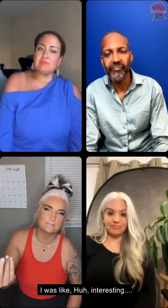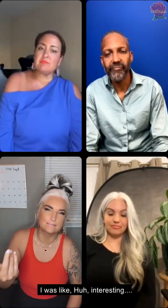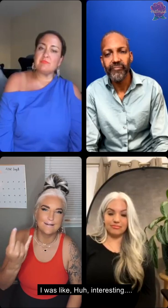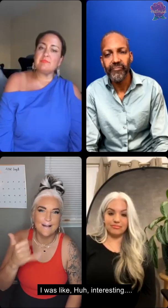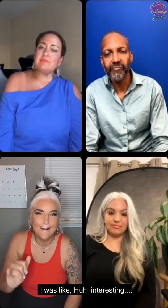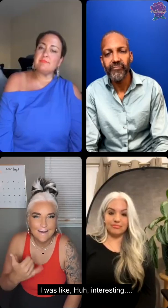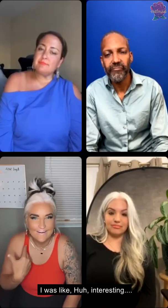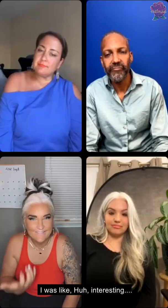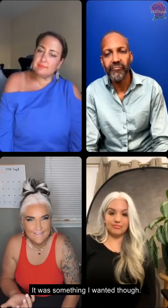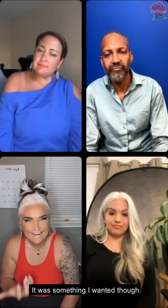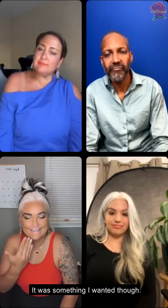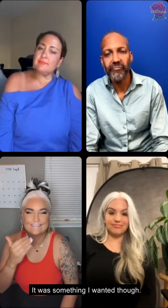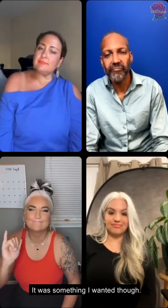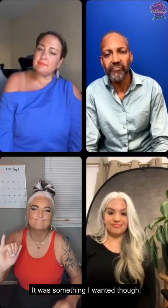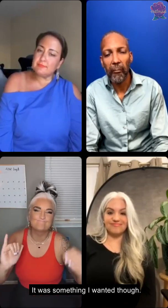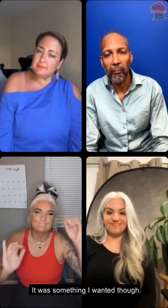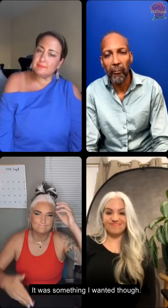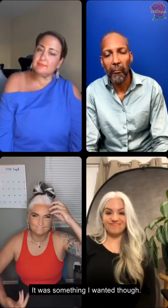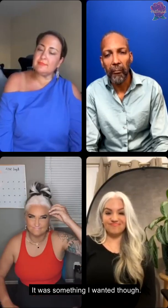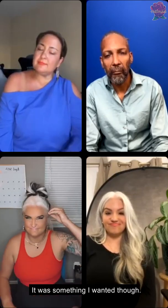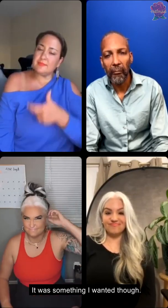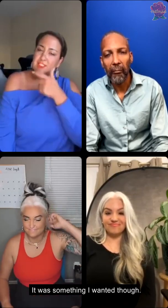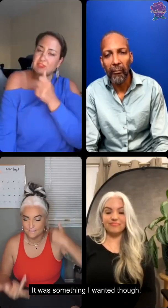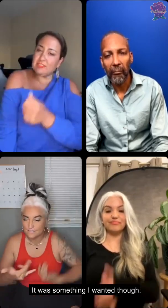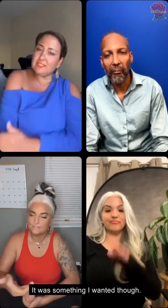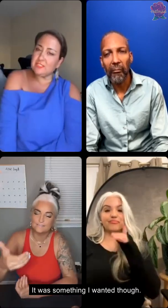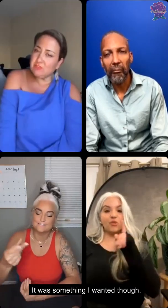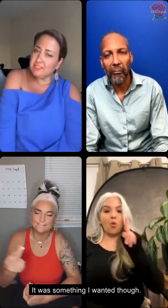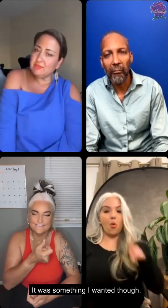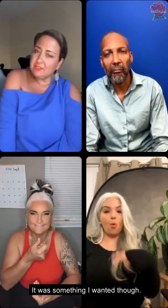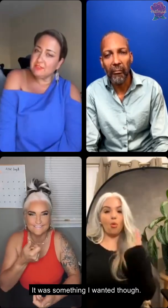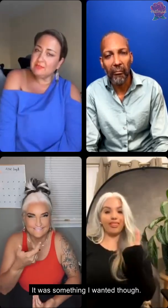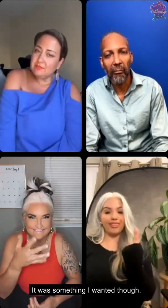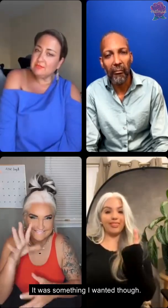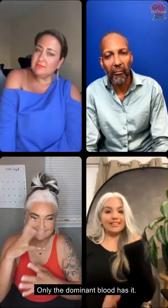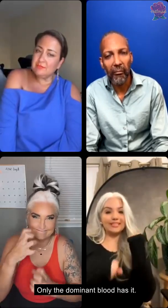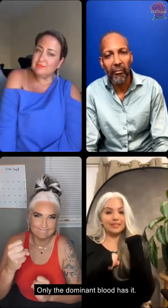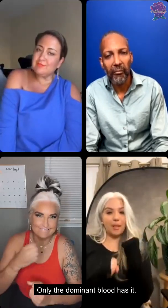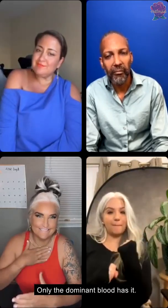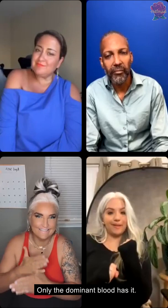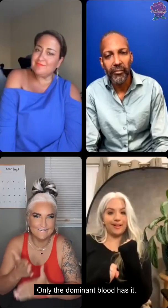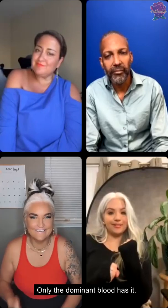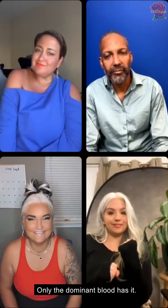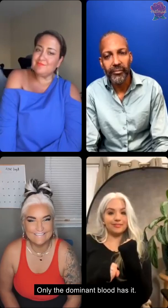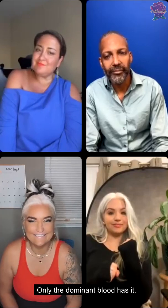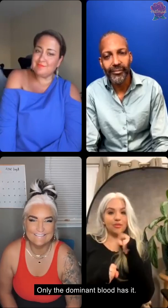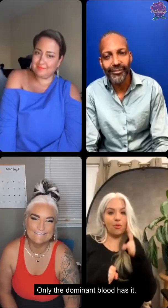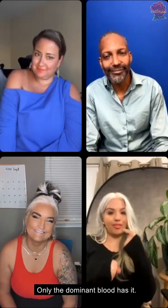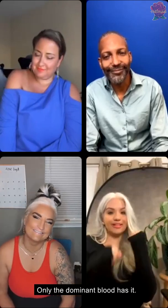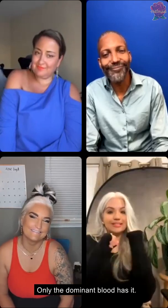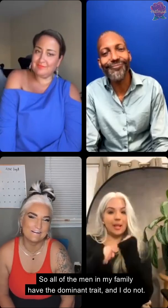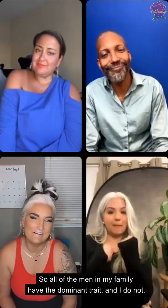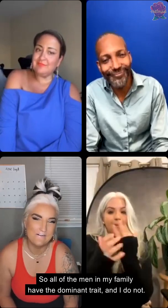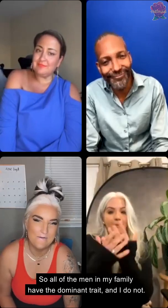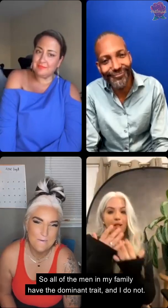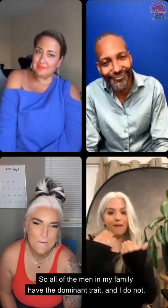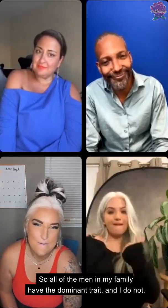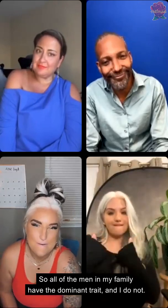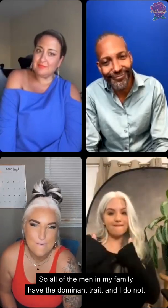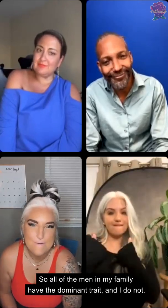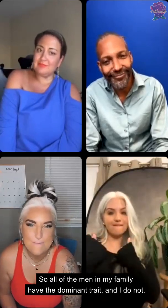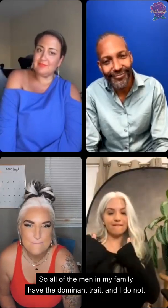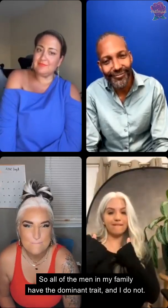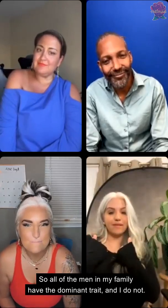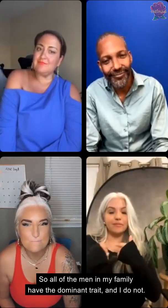Wardenberg syndrome. I was like, huh, interesting. It was something I wanted, though. Oh, only the dominant blood has